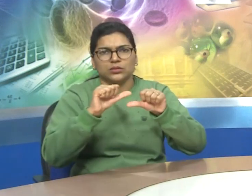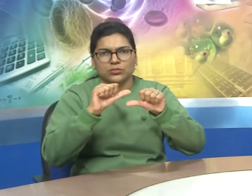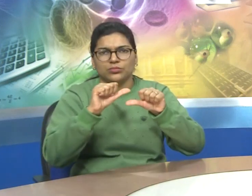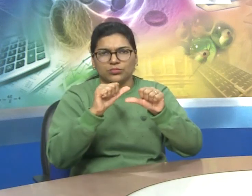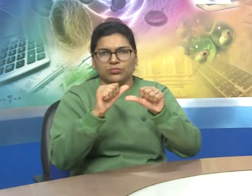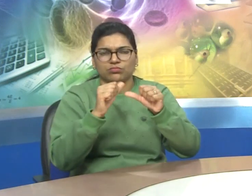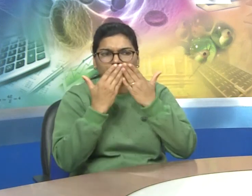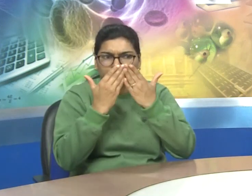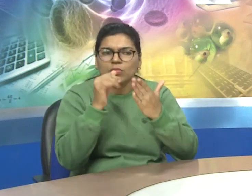a code.